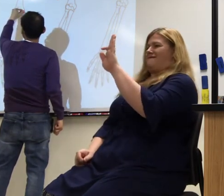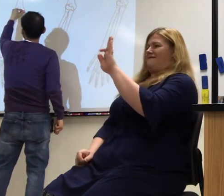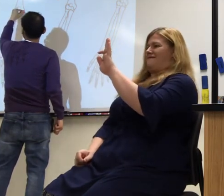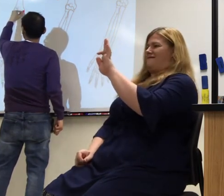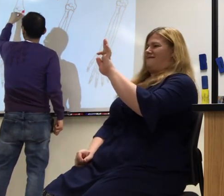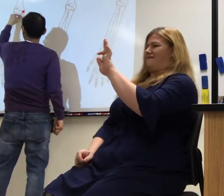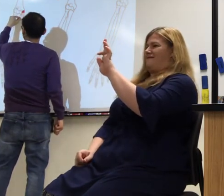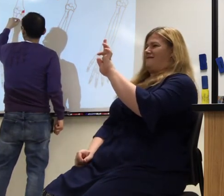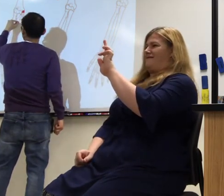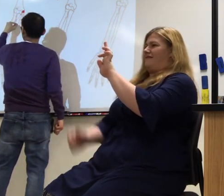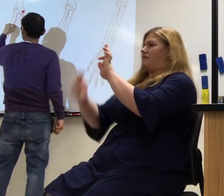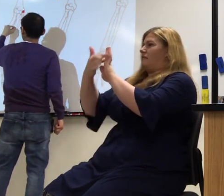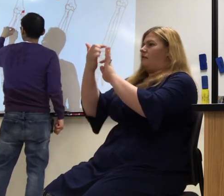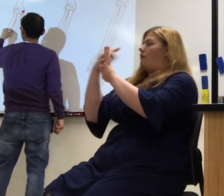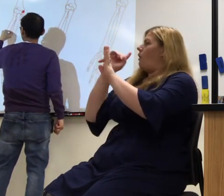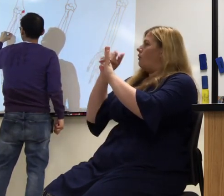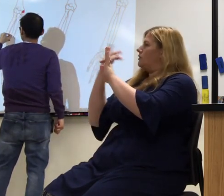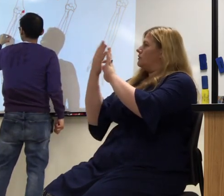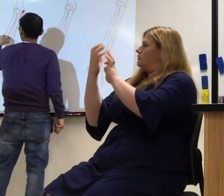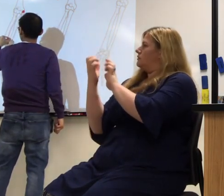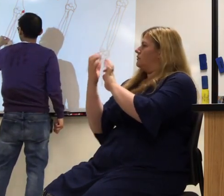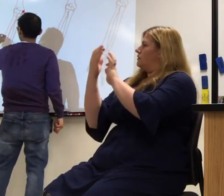You may see multiple heads on this muscle.